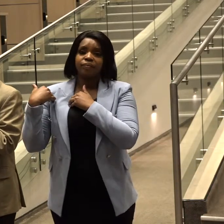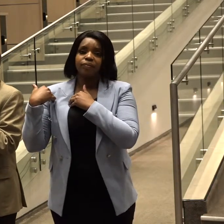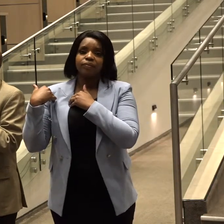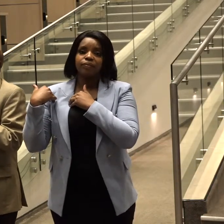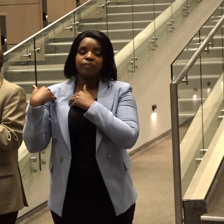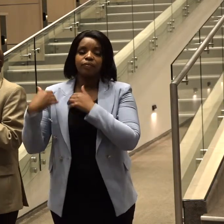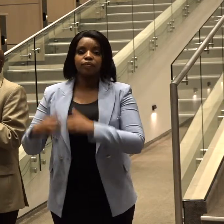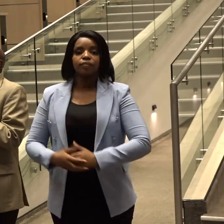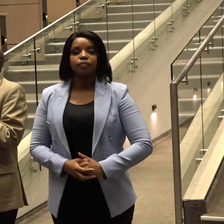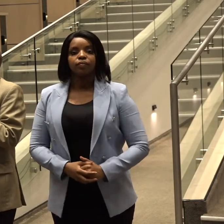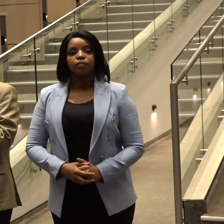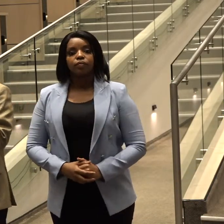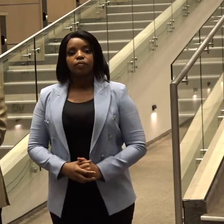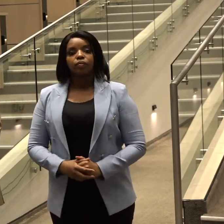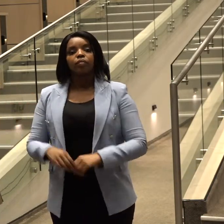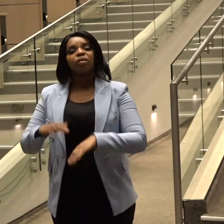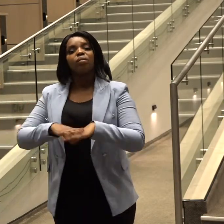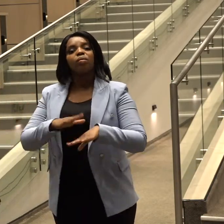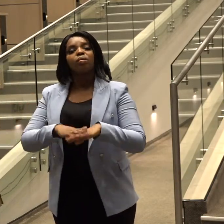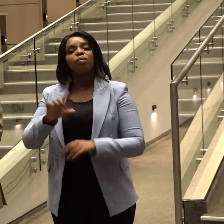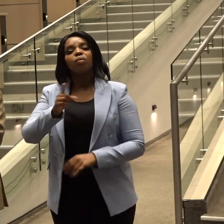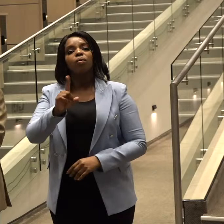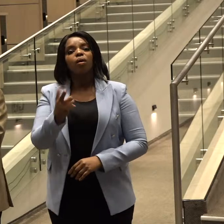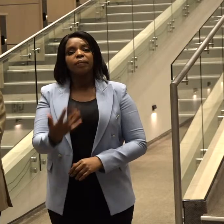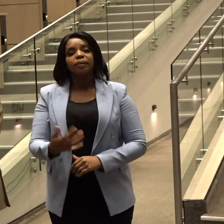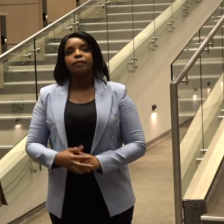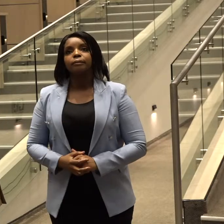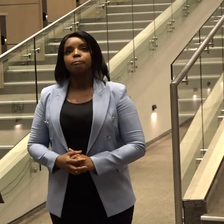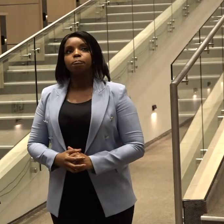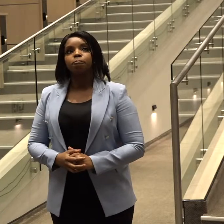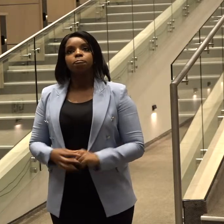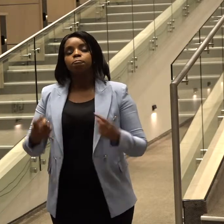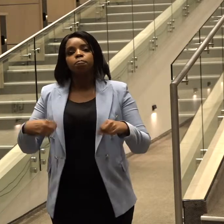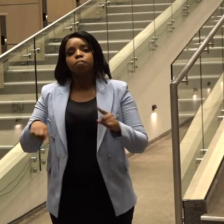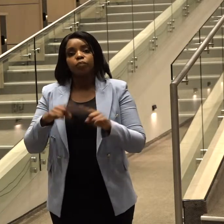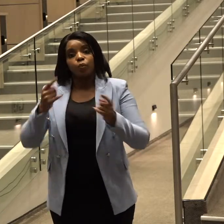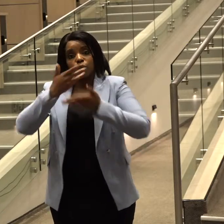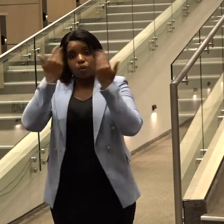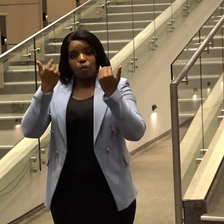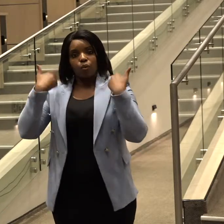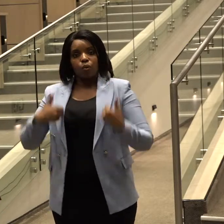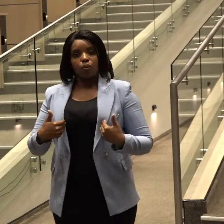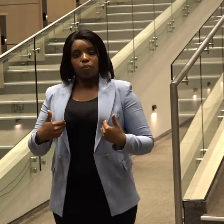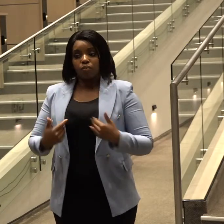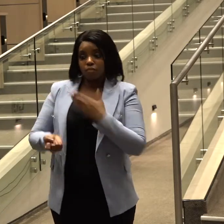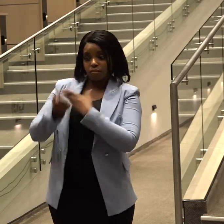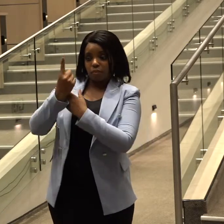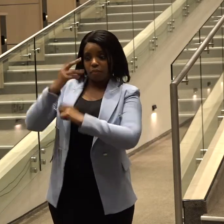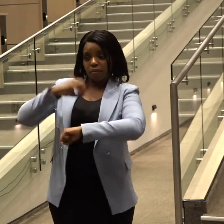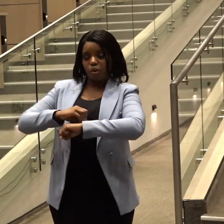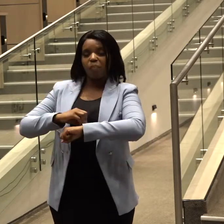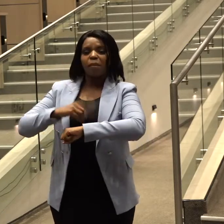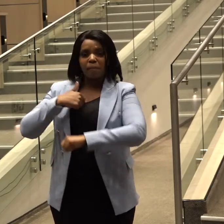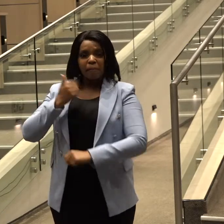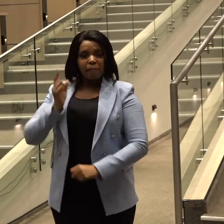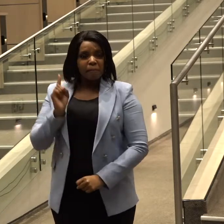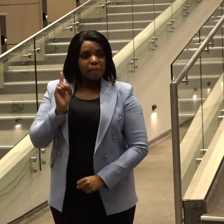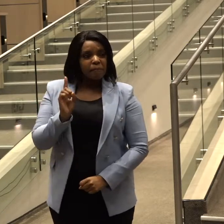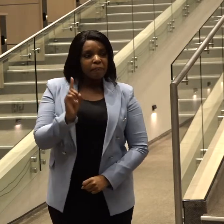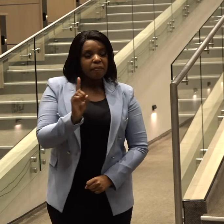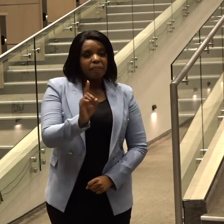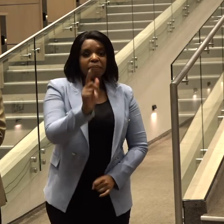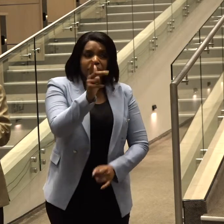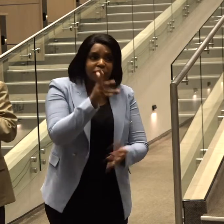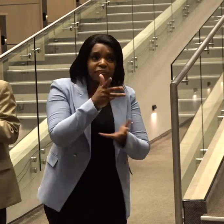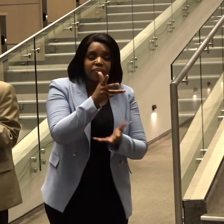the other thing is we actually don't know who to talk to when we have problems because nobody